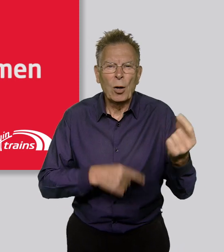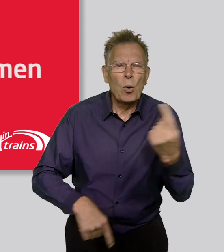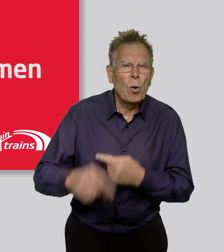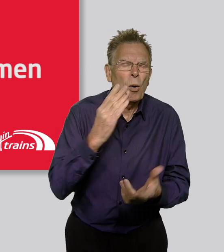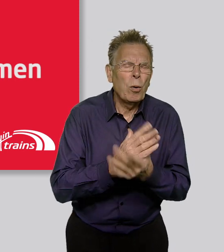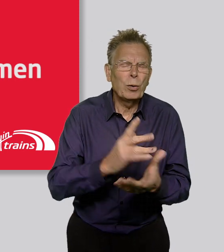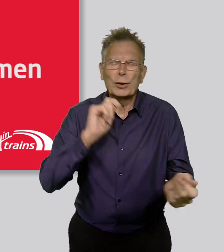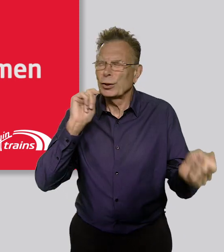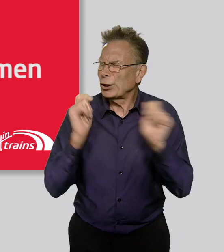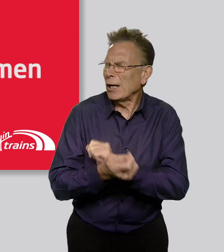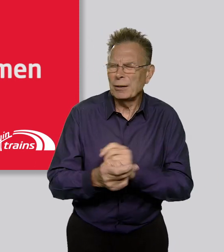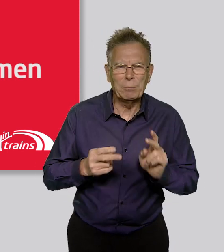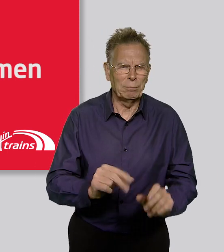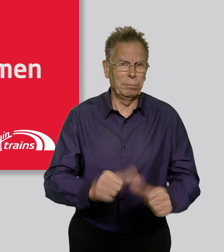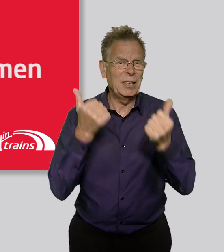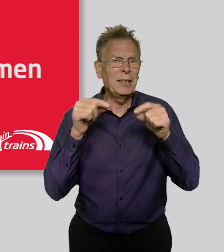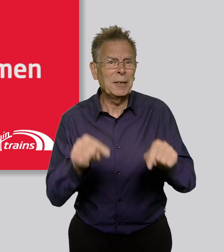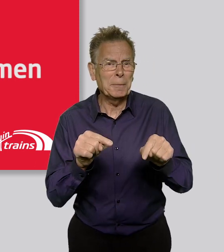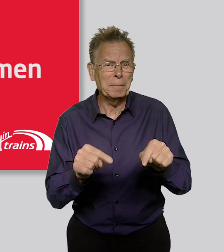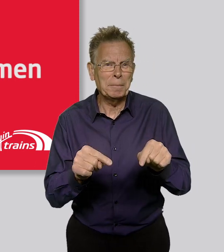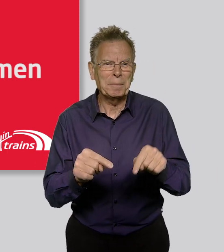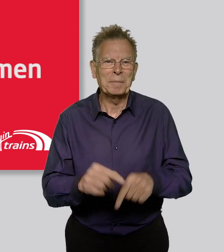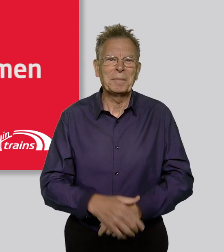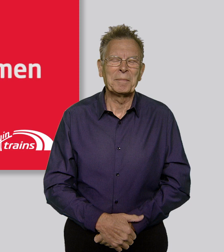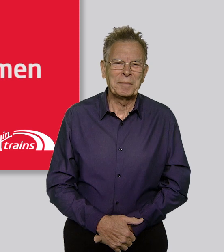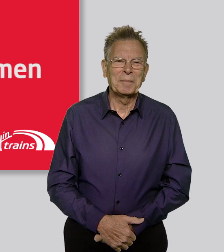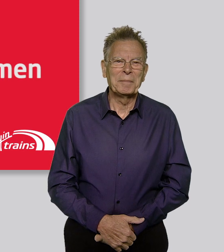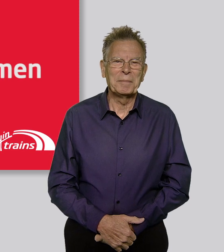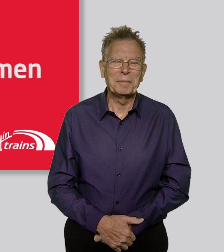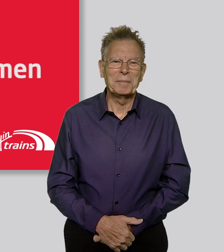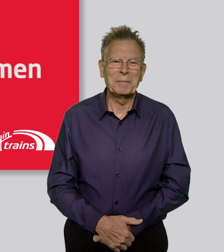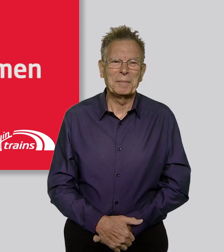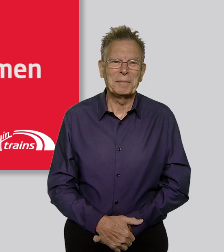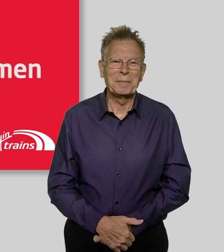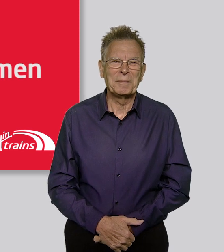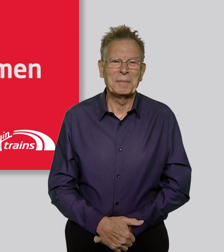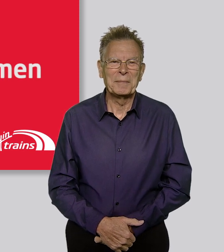legroom. In short, they're going to absolutely change the game.